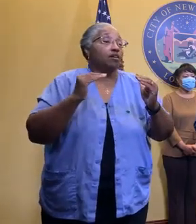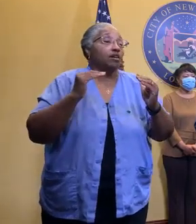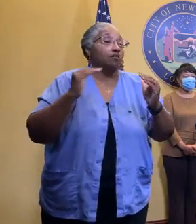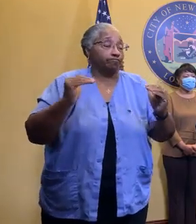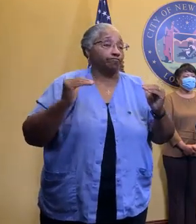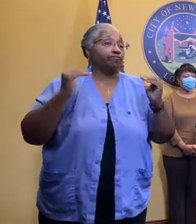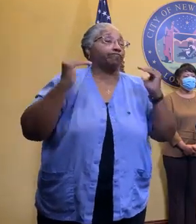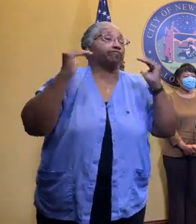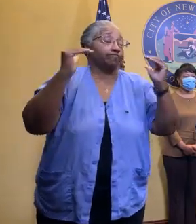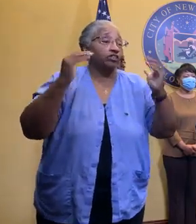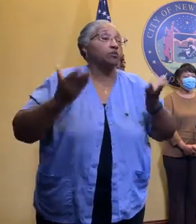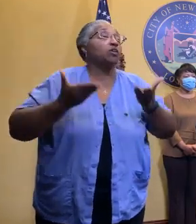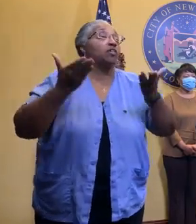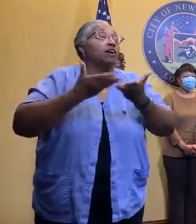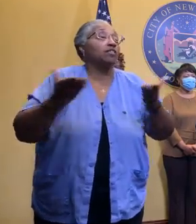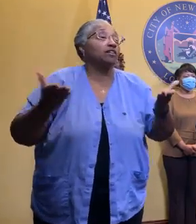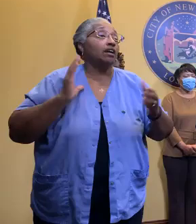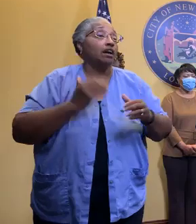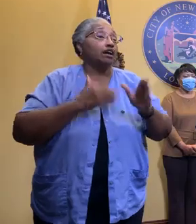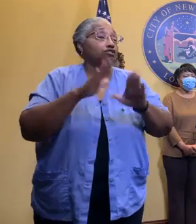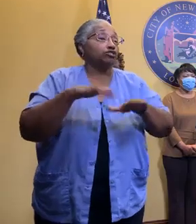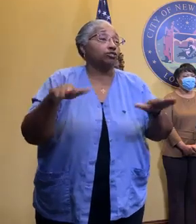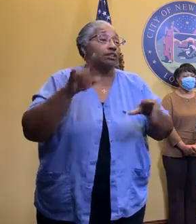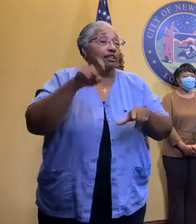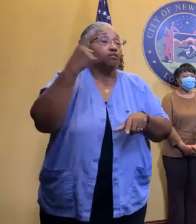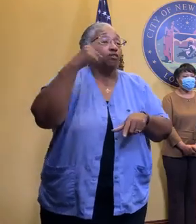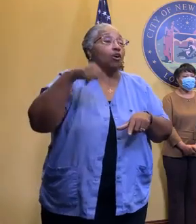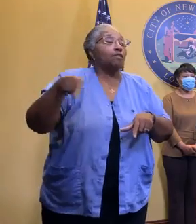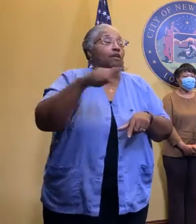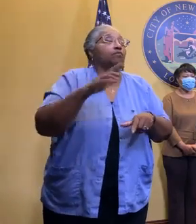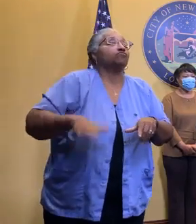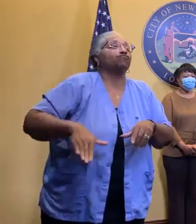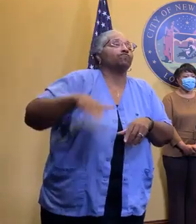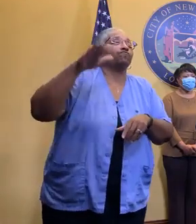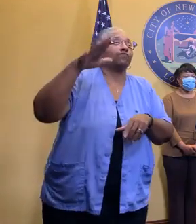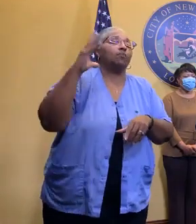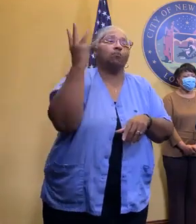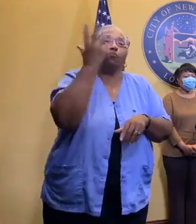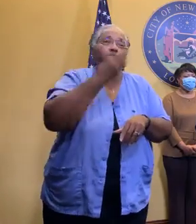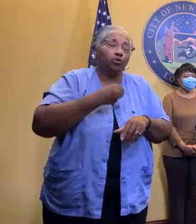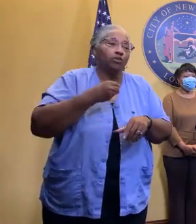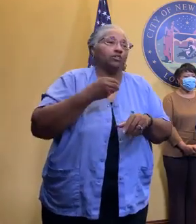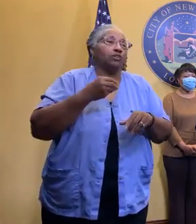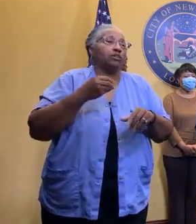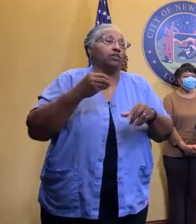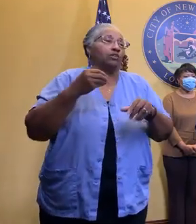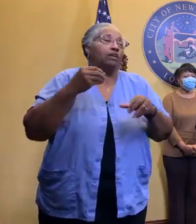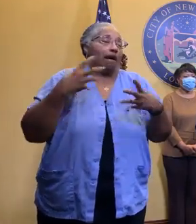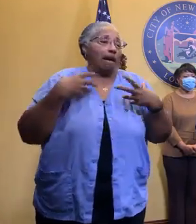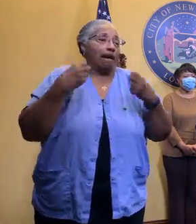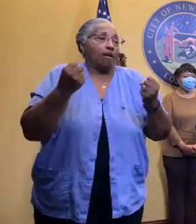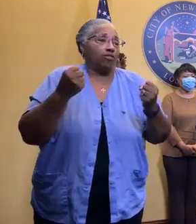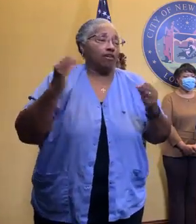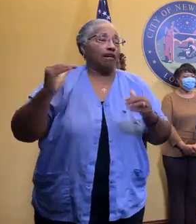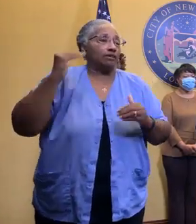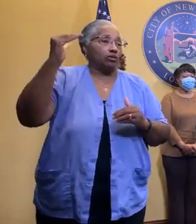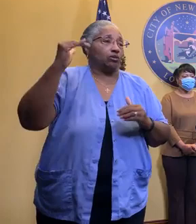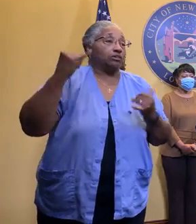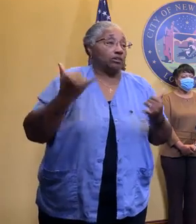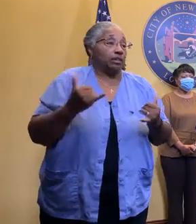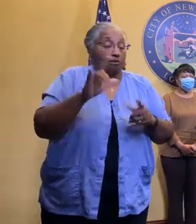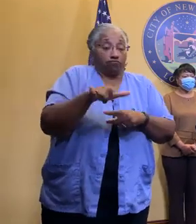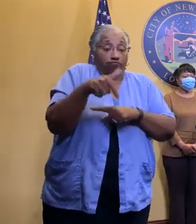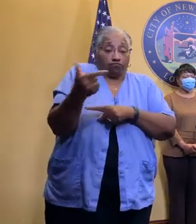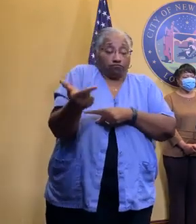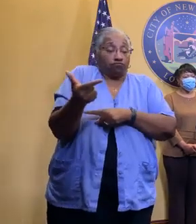what our children need to be blossoming into beautiful, vibrant, healthy, and contributing adults. So now I'll turn the podium over